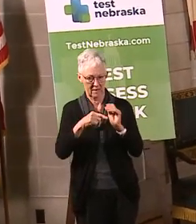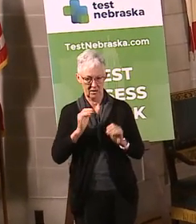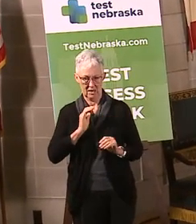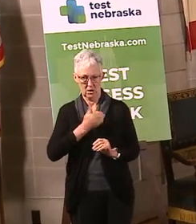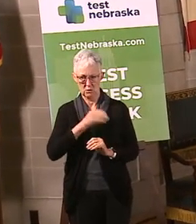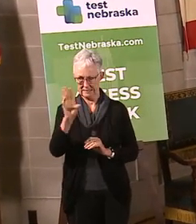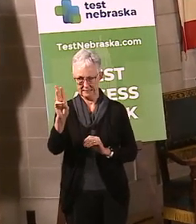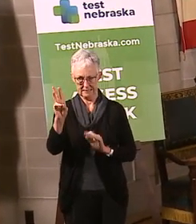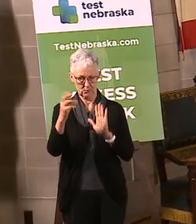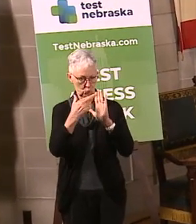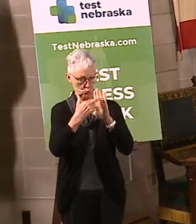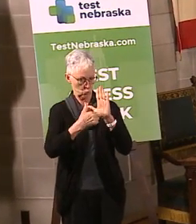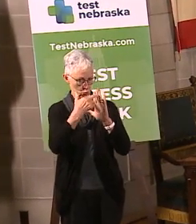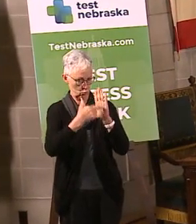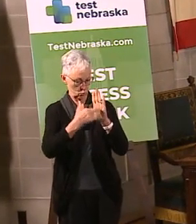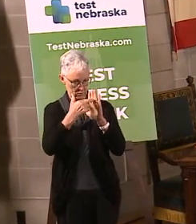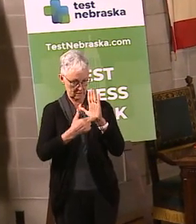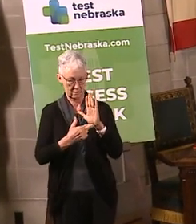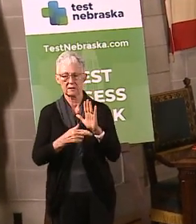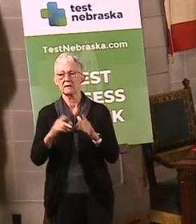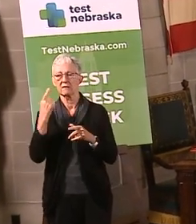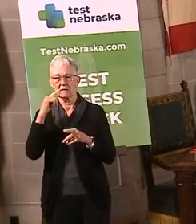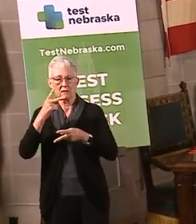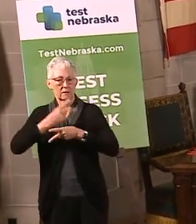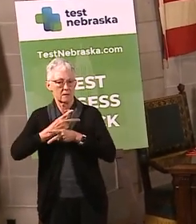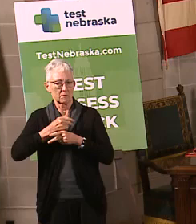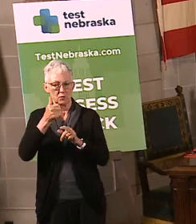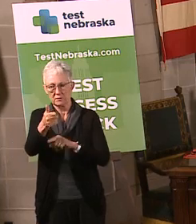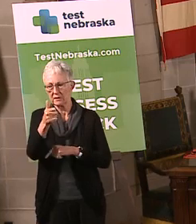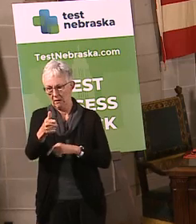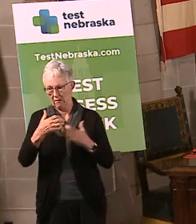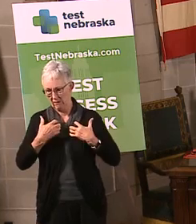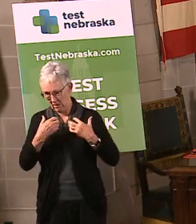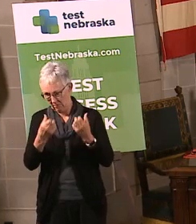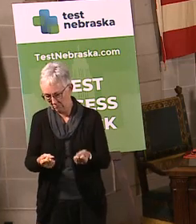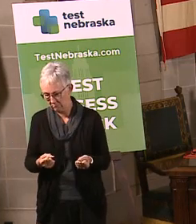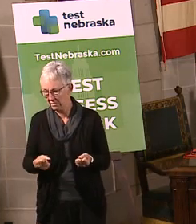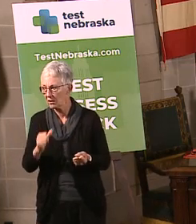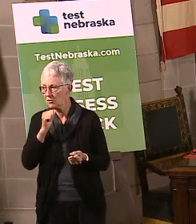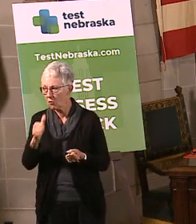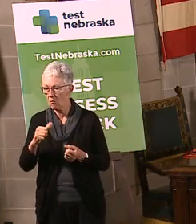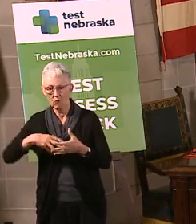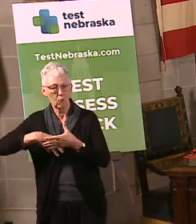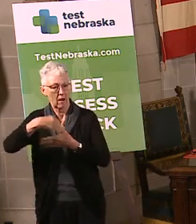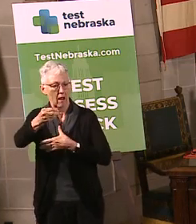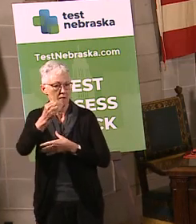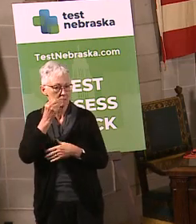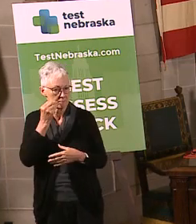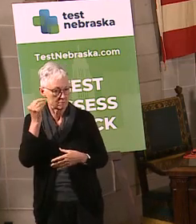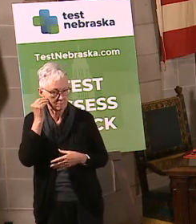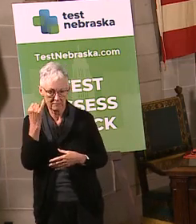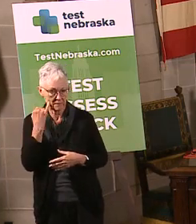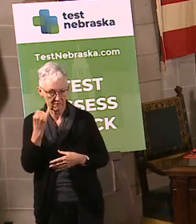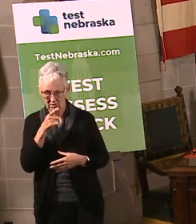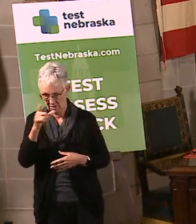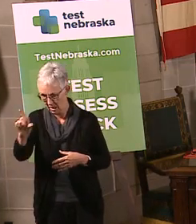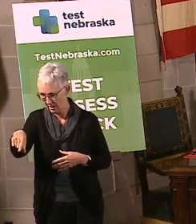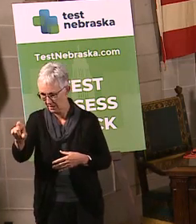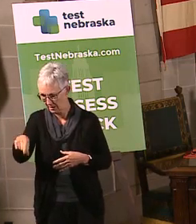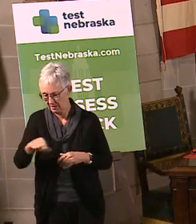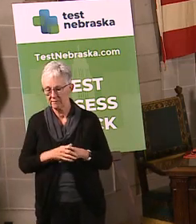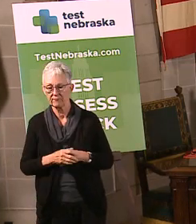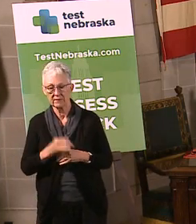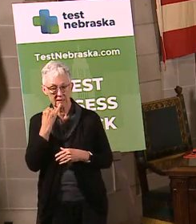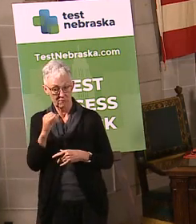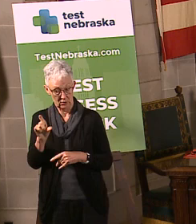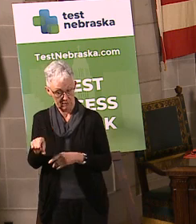Nebraska healthy. Again, we want people to don't take unnecessary trips outside the household. Work in a way that is going to be